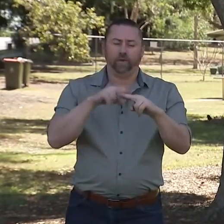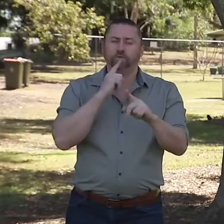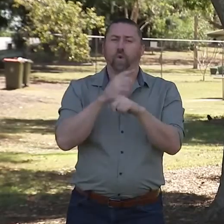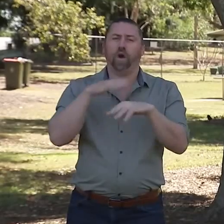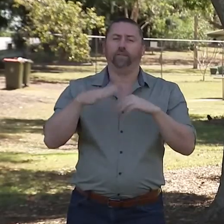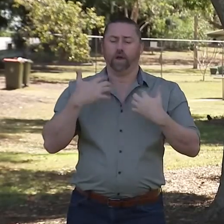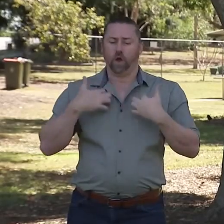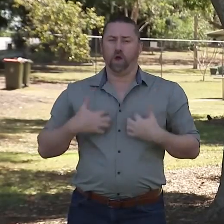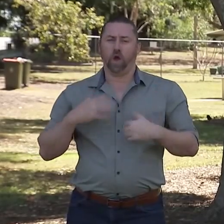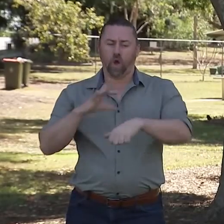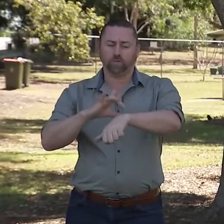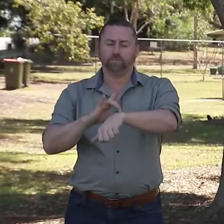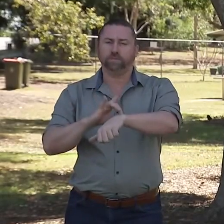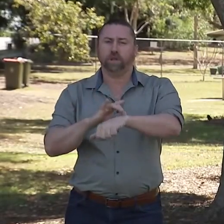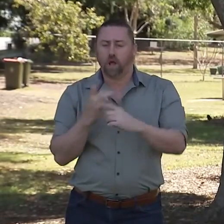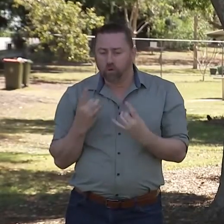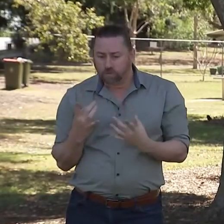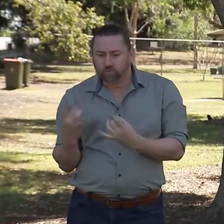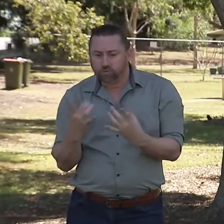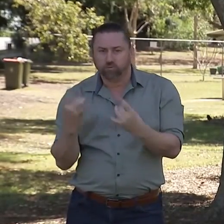Yes.